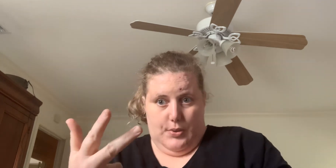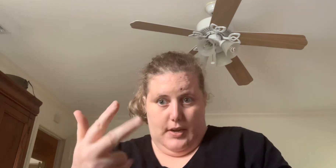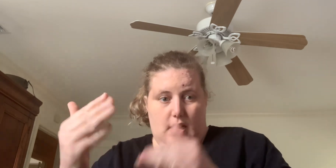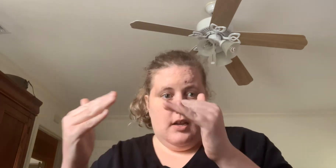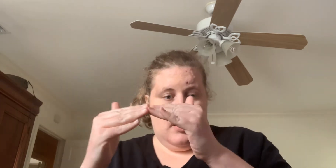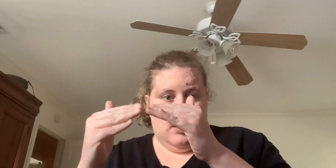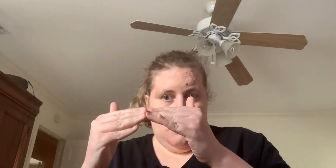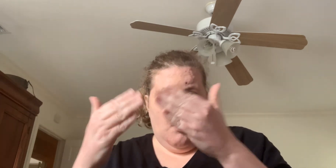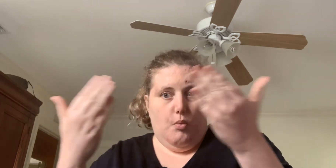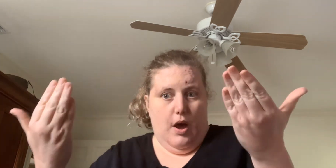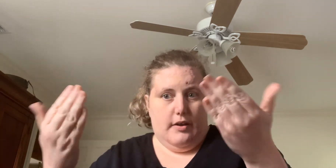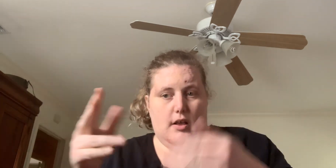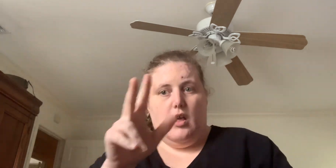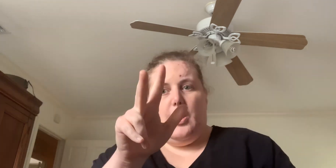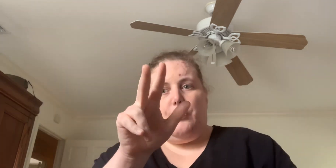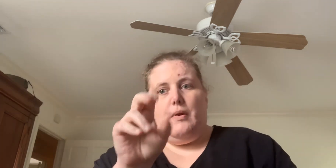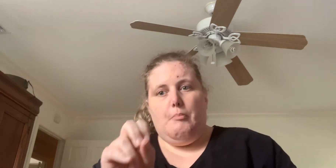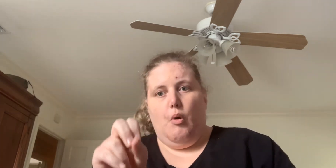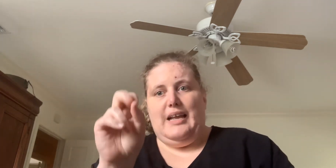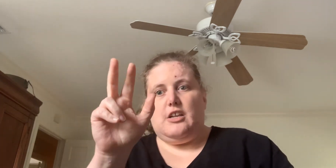is 3.33.